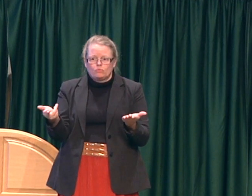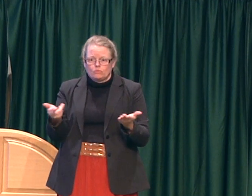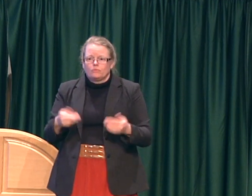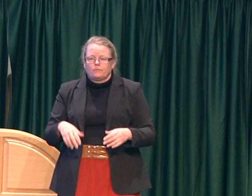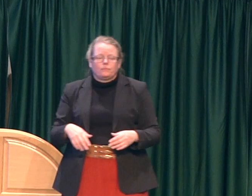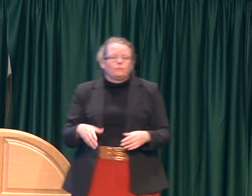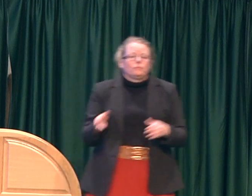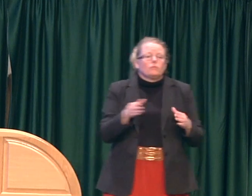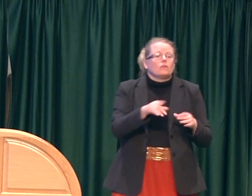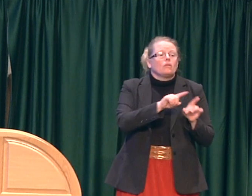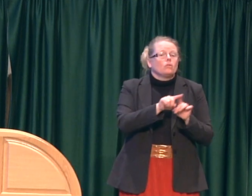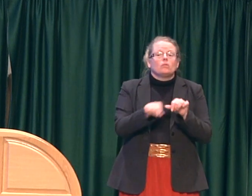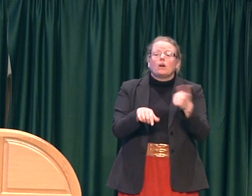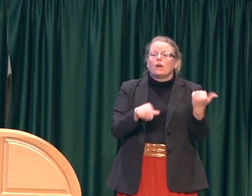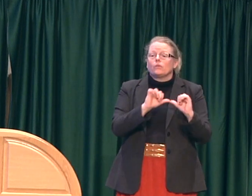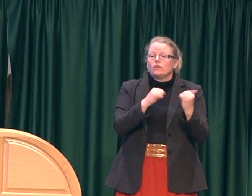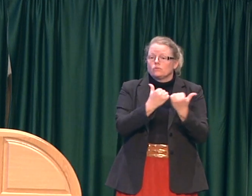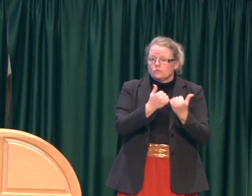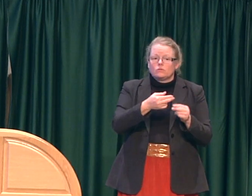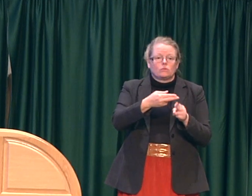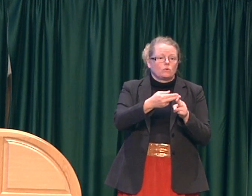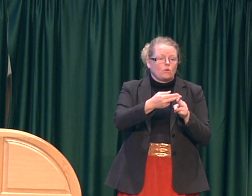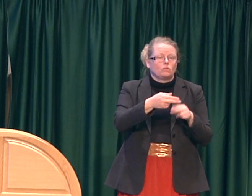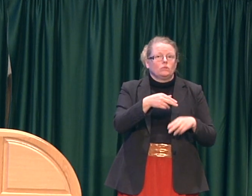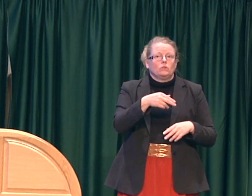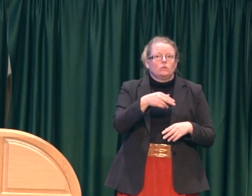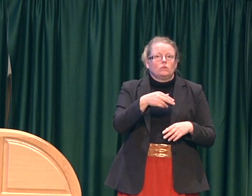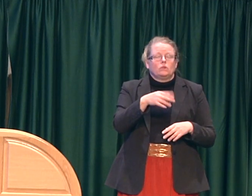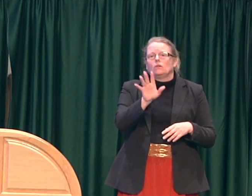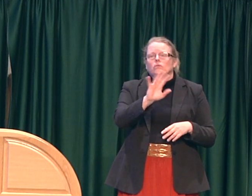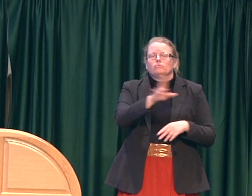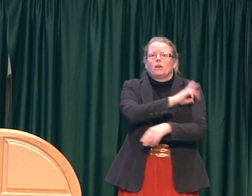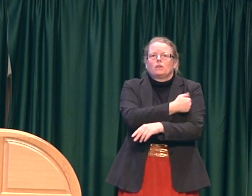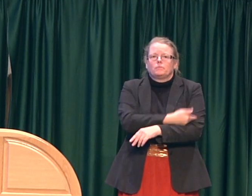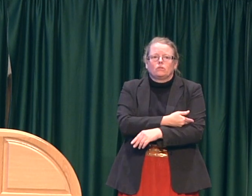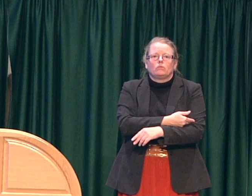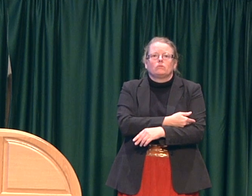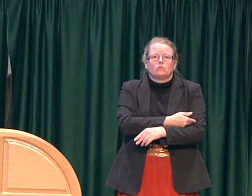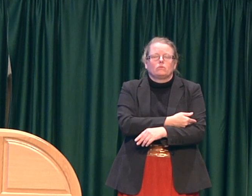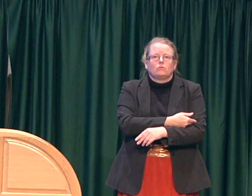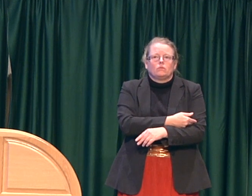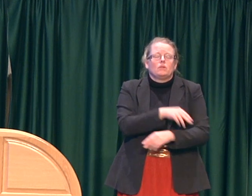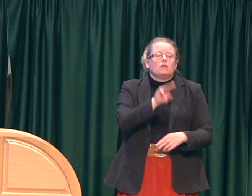Employee and Family Resources. And then there's another agency, no, it's a hospital